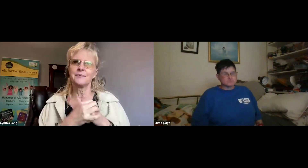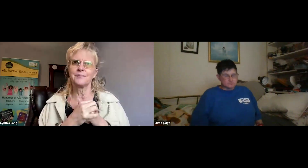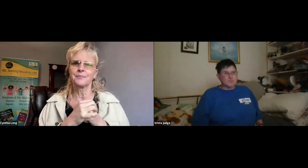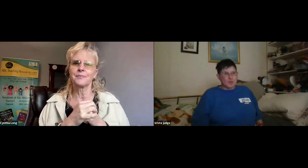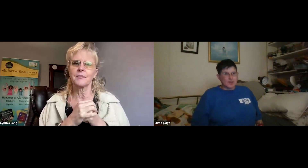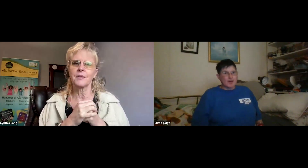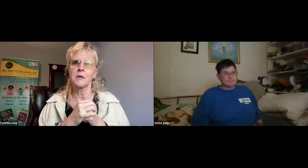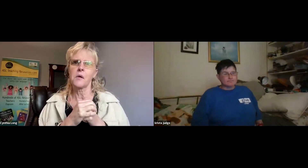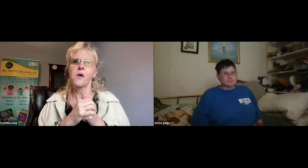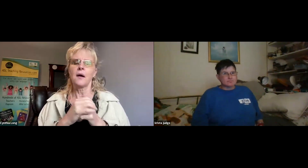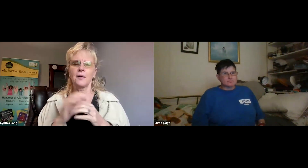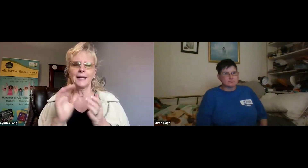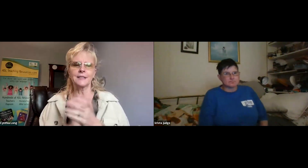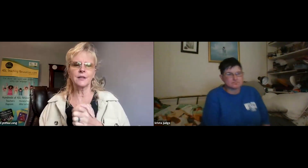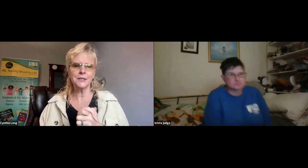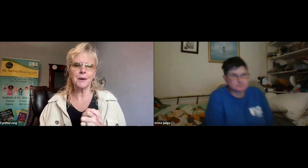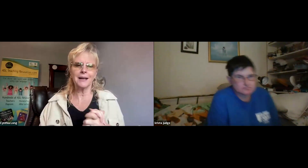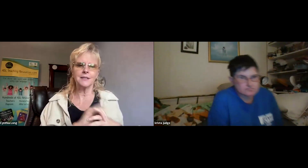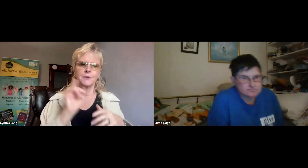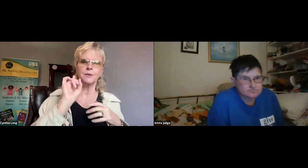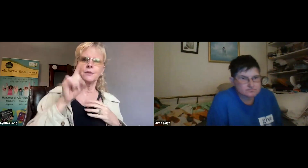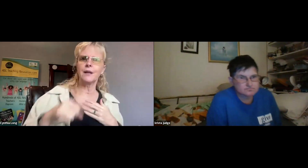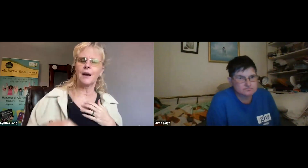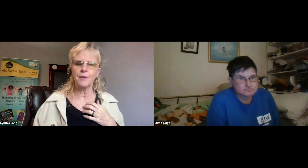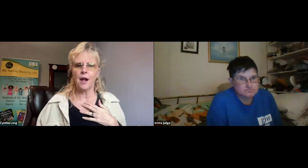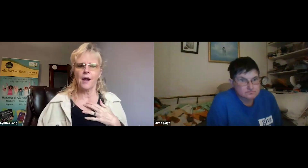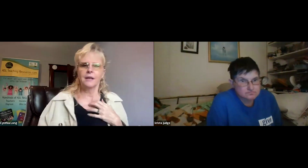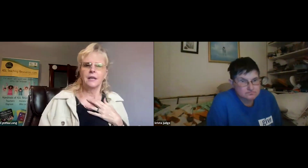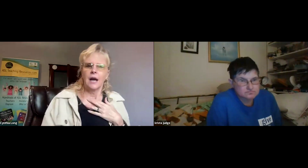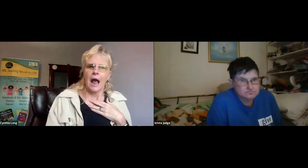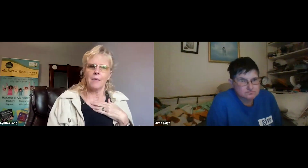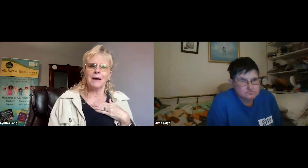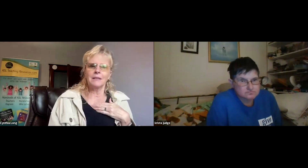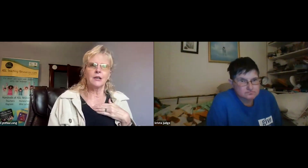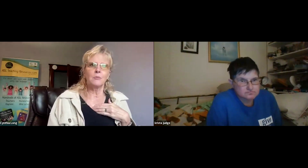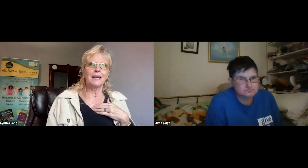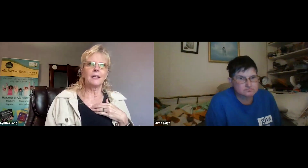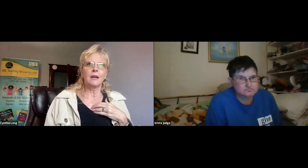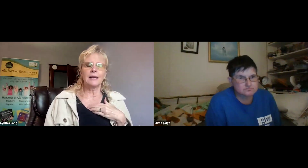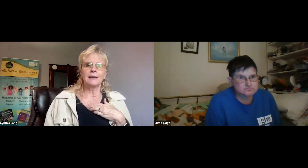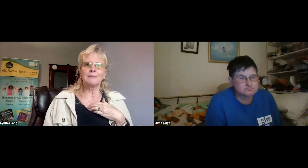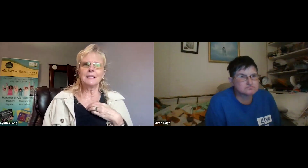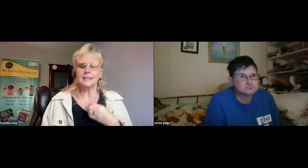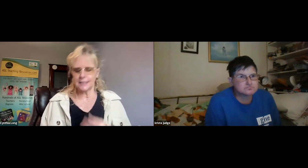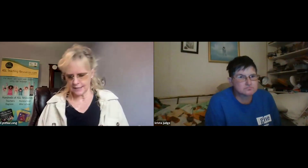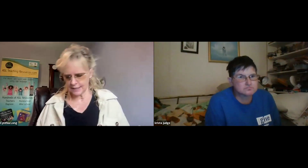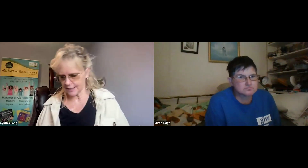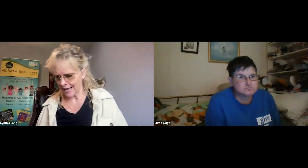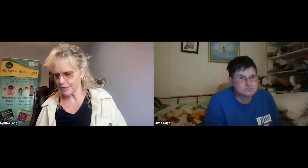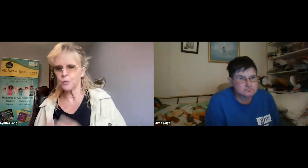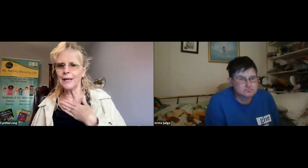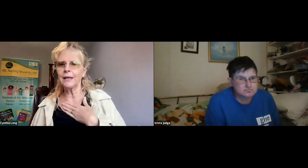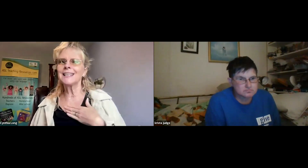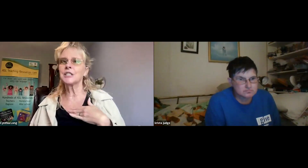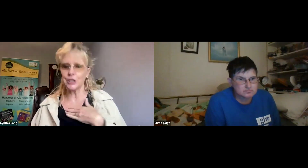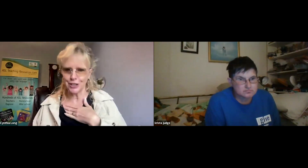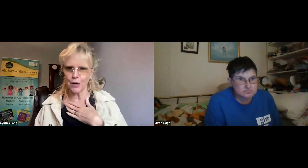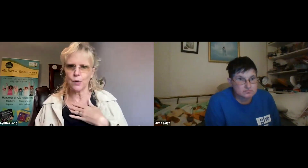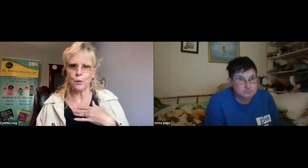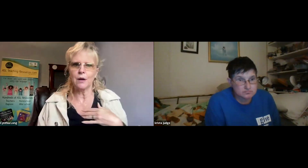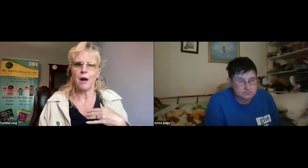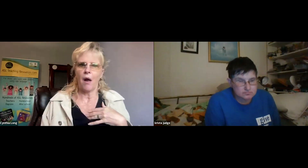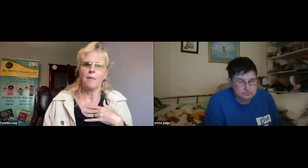sense? Yeah. Okay, so let's practice it with you now. How about give me the sentence, last week